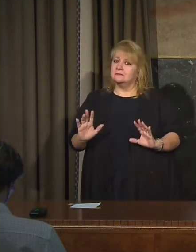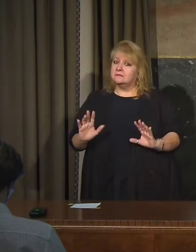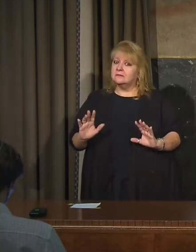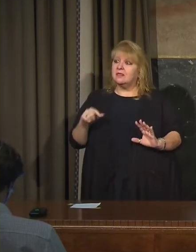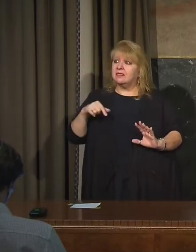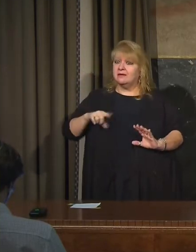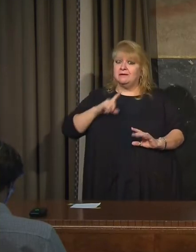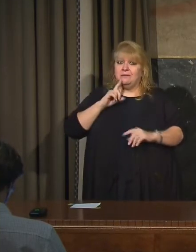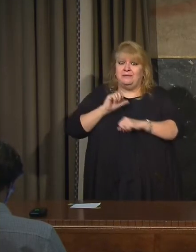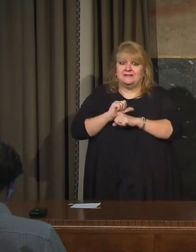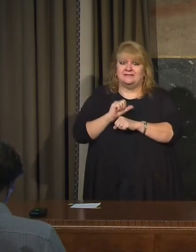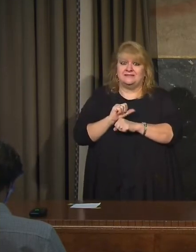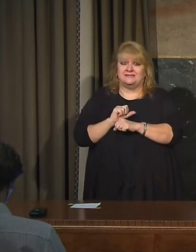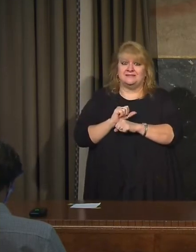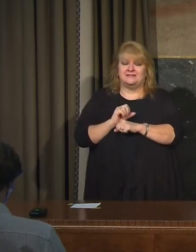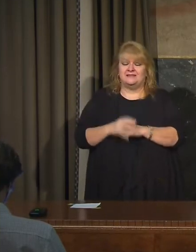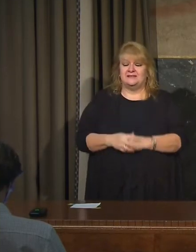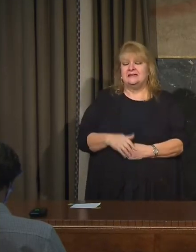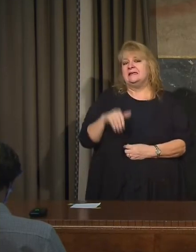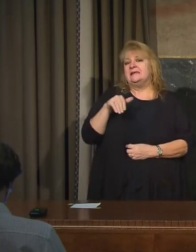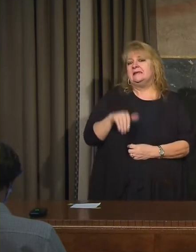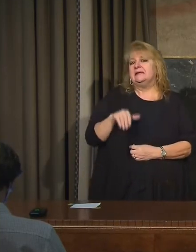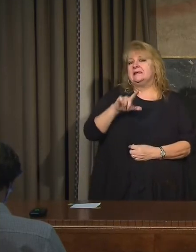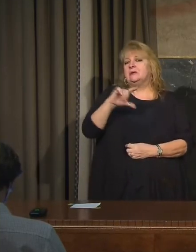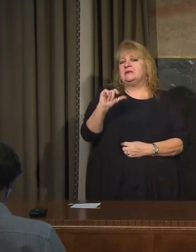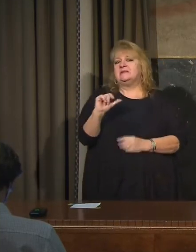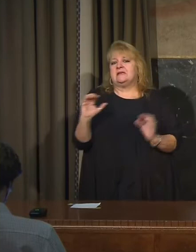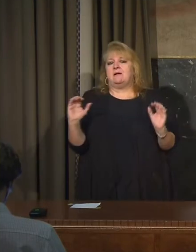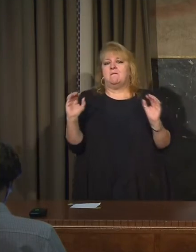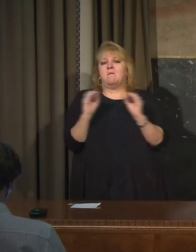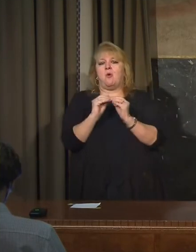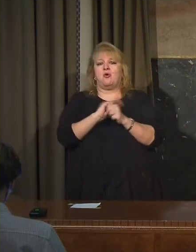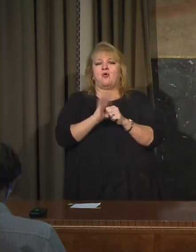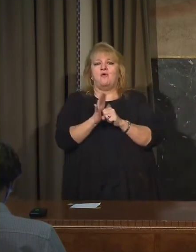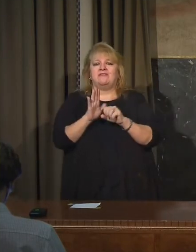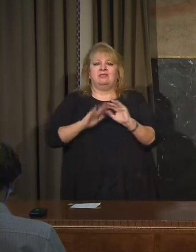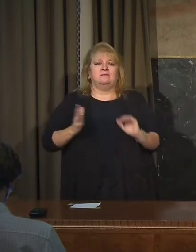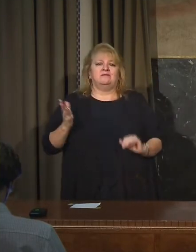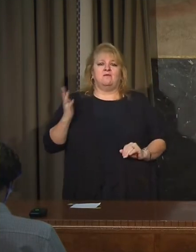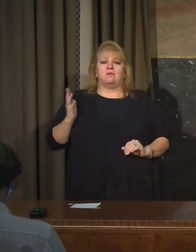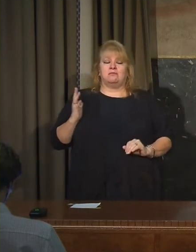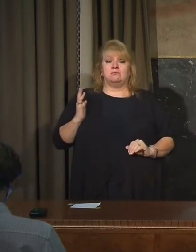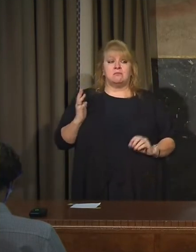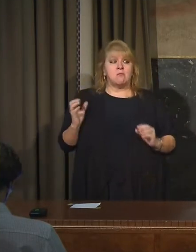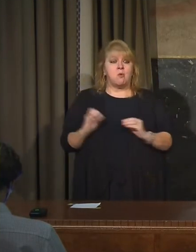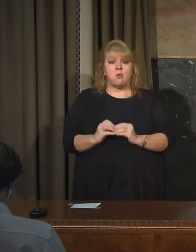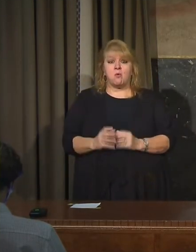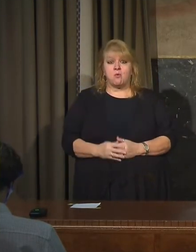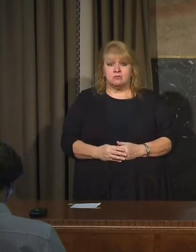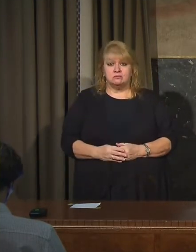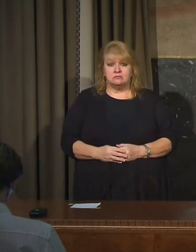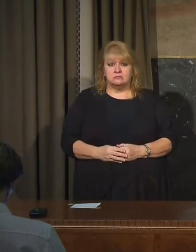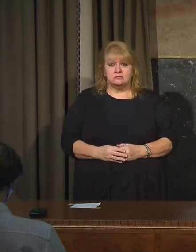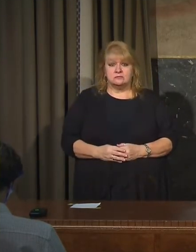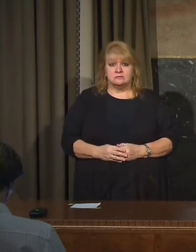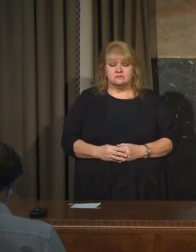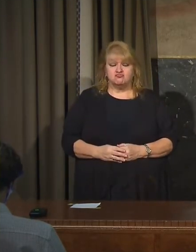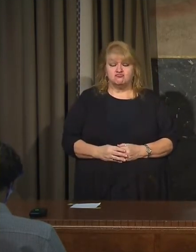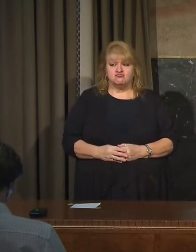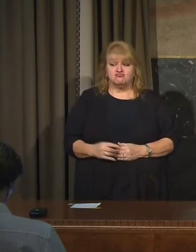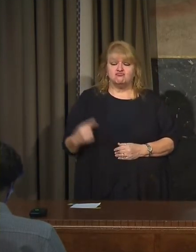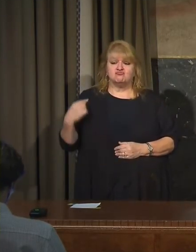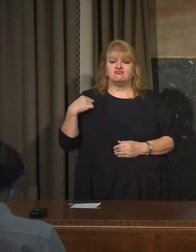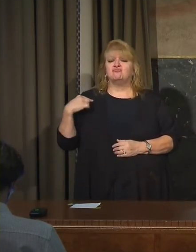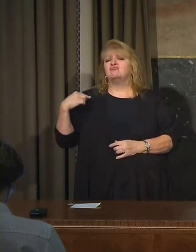There's more COVID in our state right now than ever before. And we have no reason to believe that